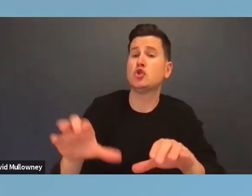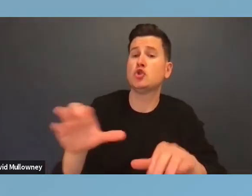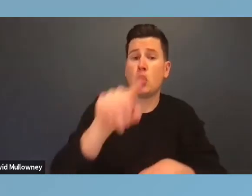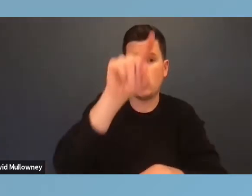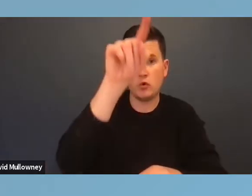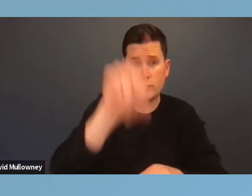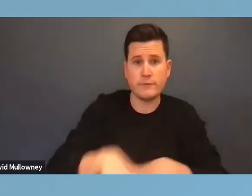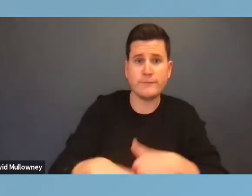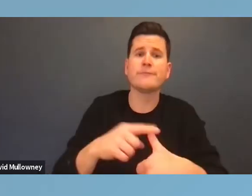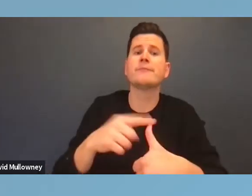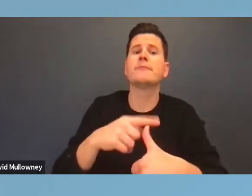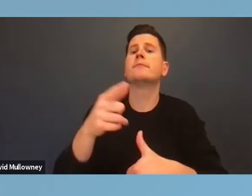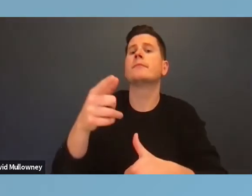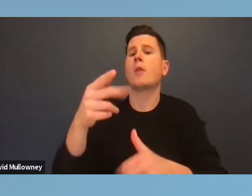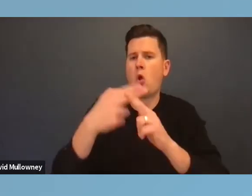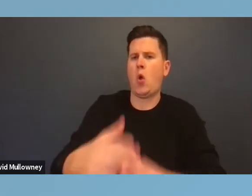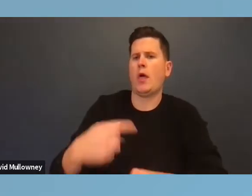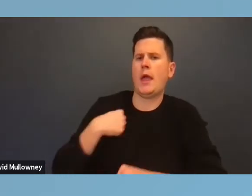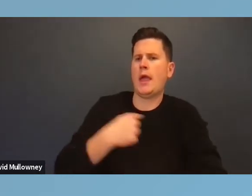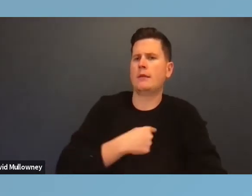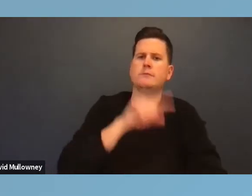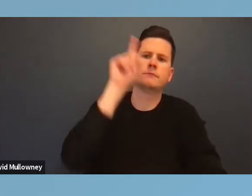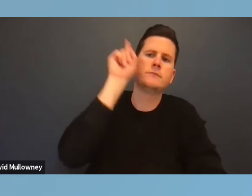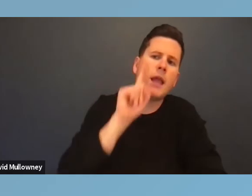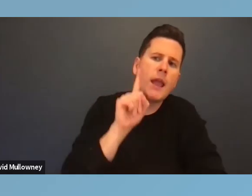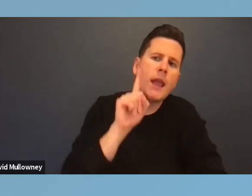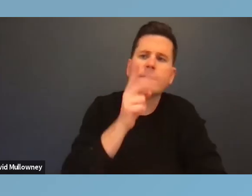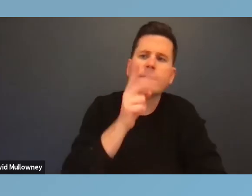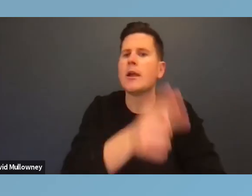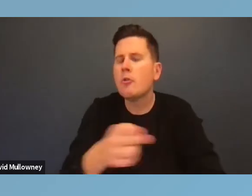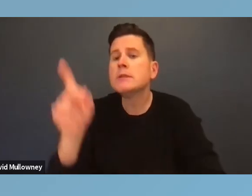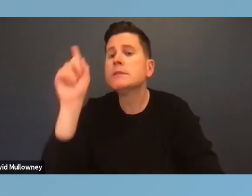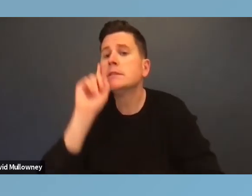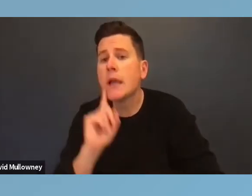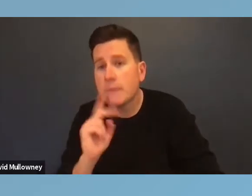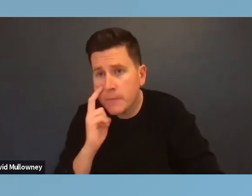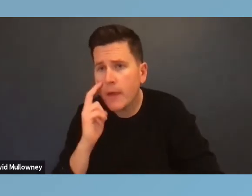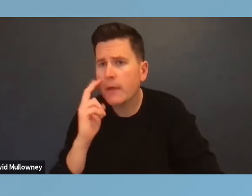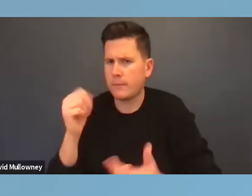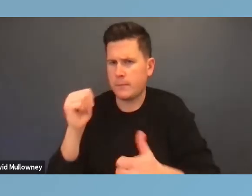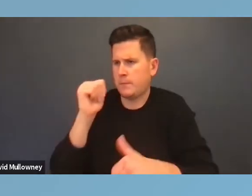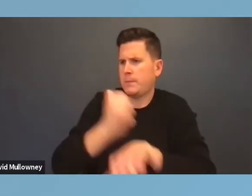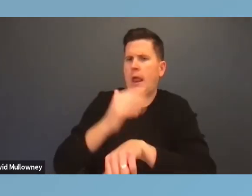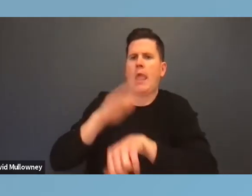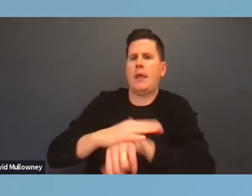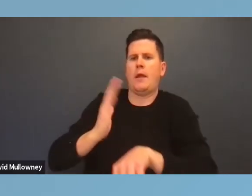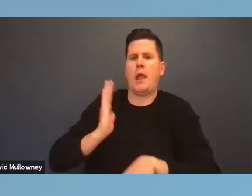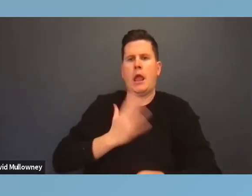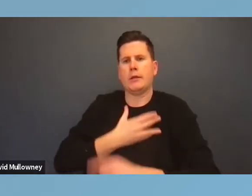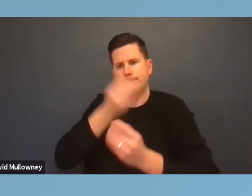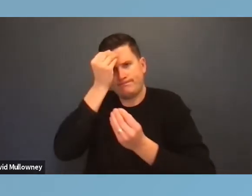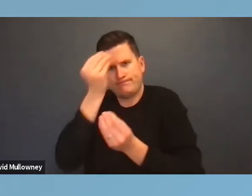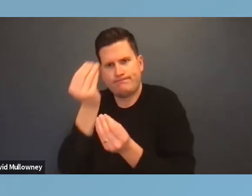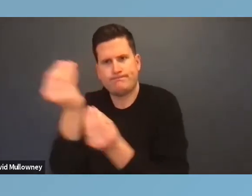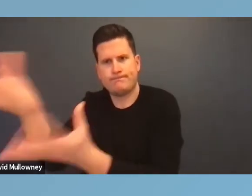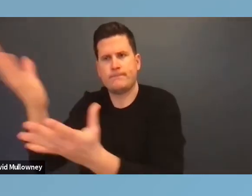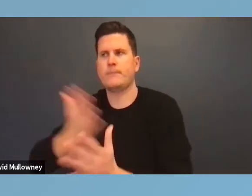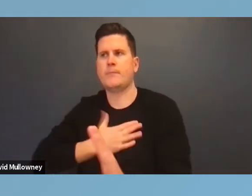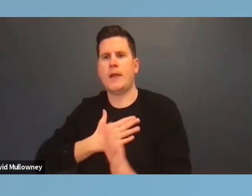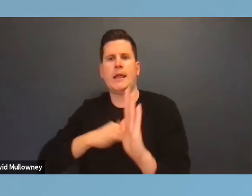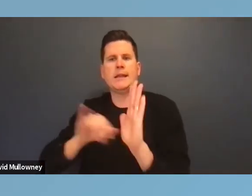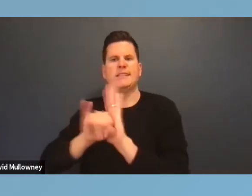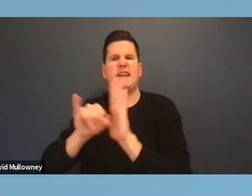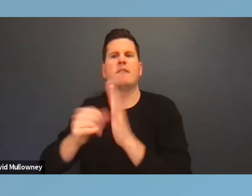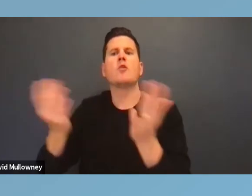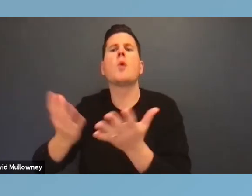Here are some do's. Things like refer to us as deaf or hard of hearing, based on what we've